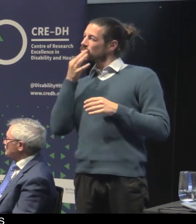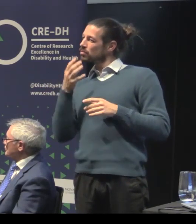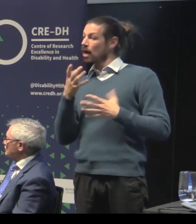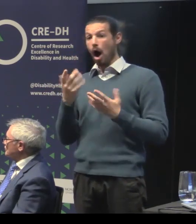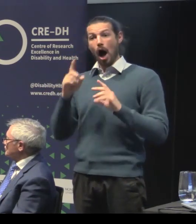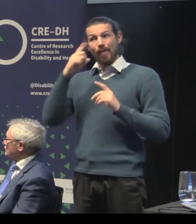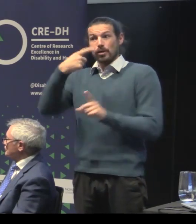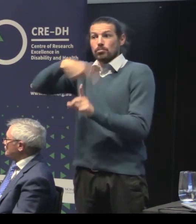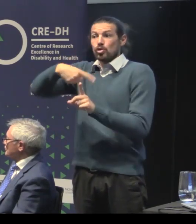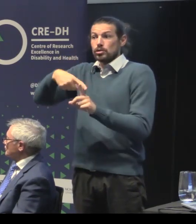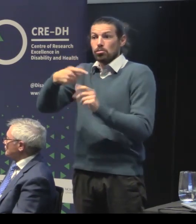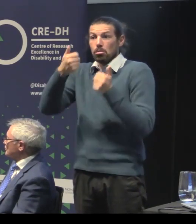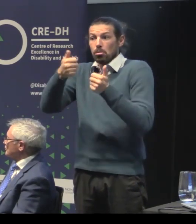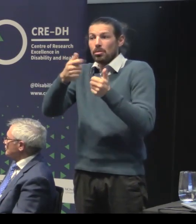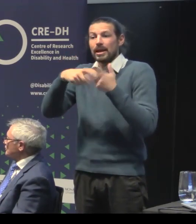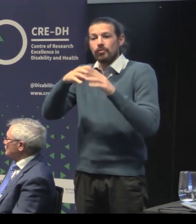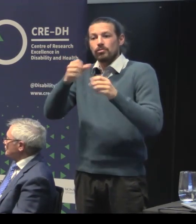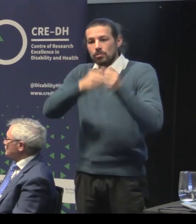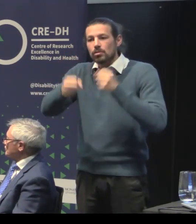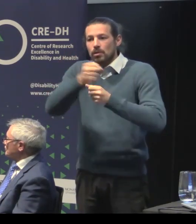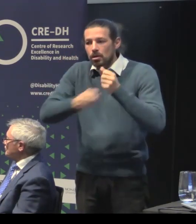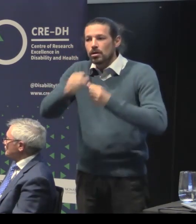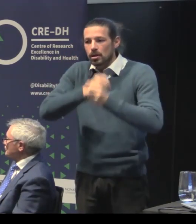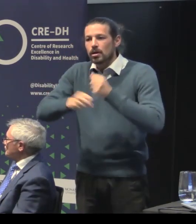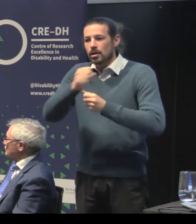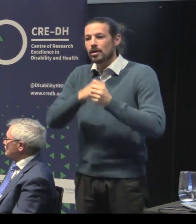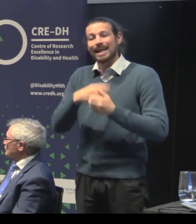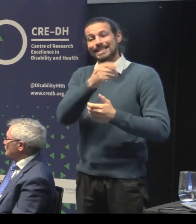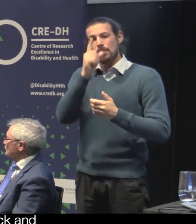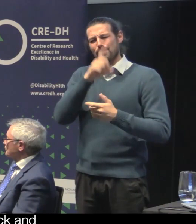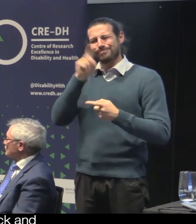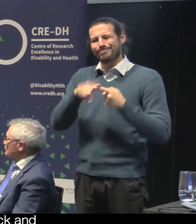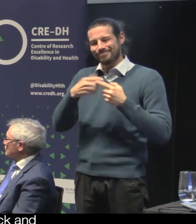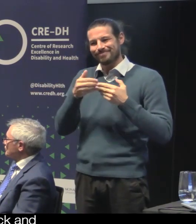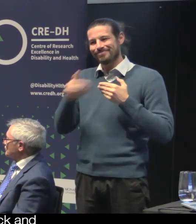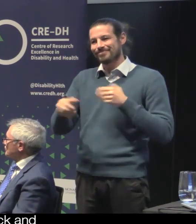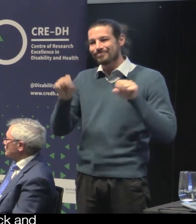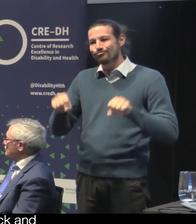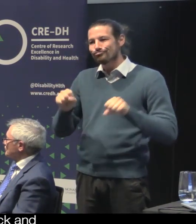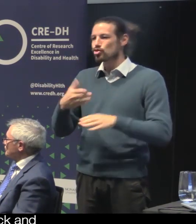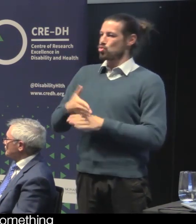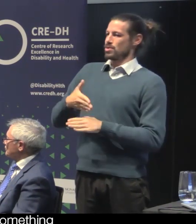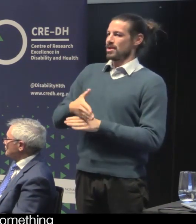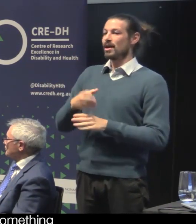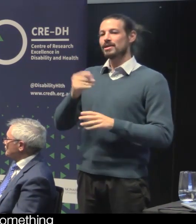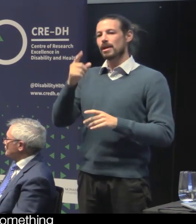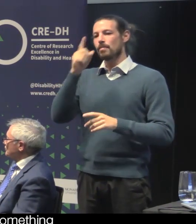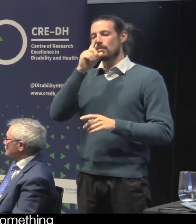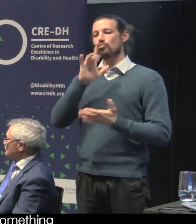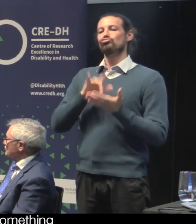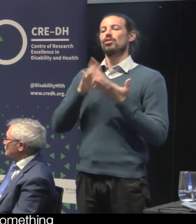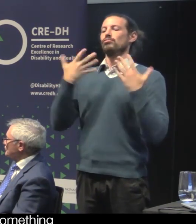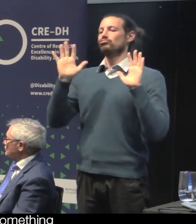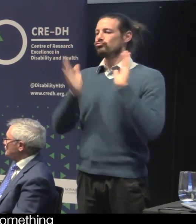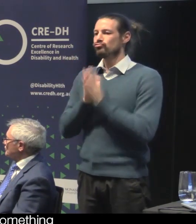got input, that people are continuing to come into, some of them will stick and it'll be their career. Others, they'll move on to something else. And,